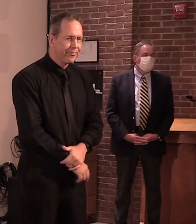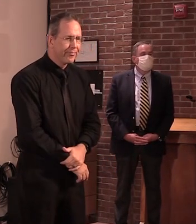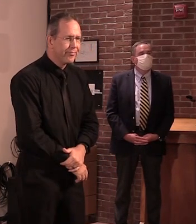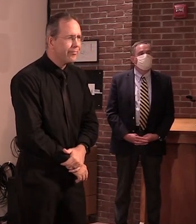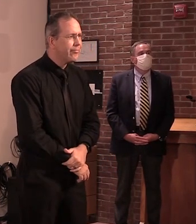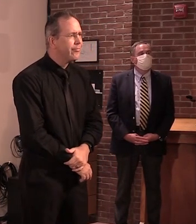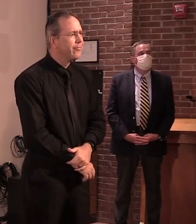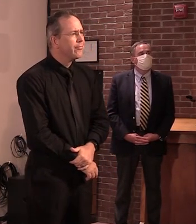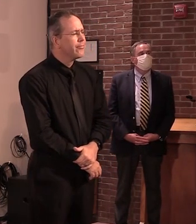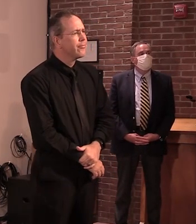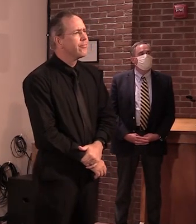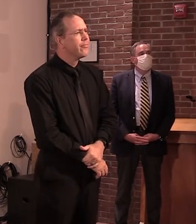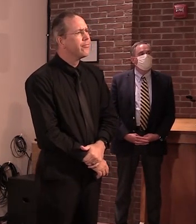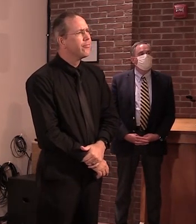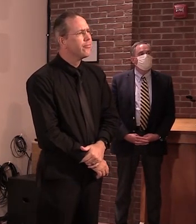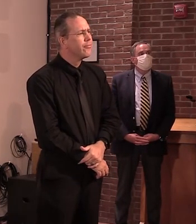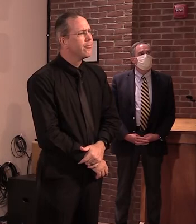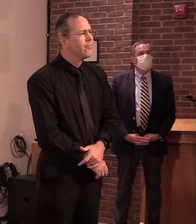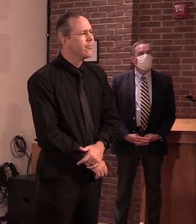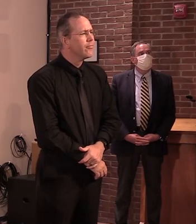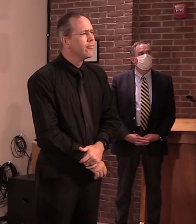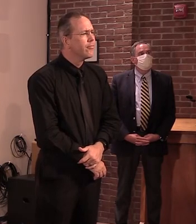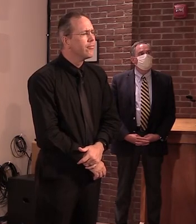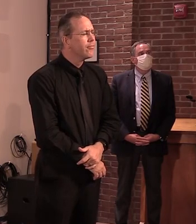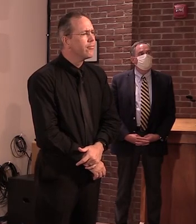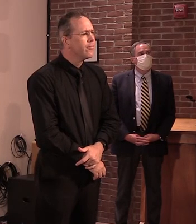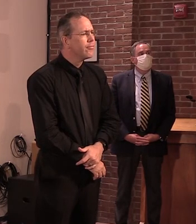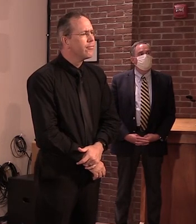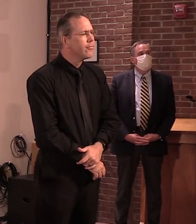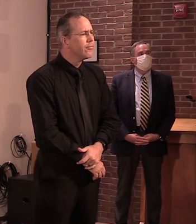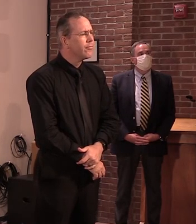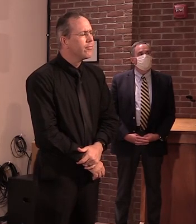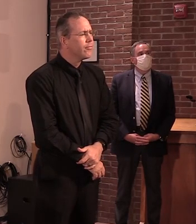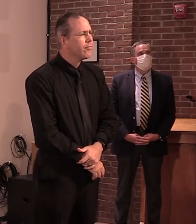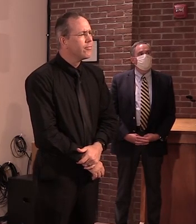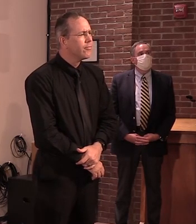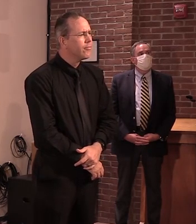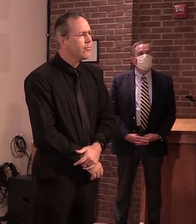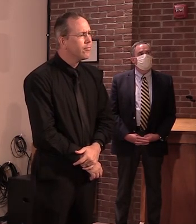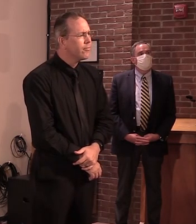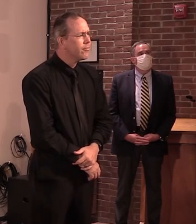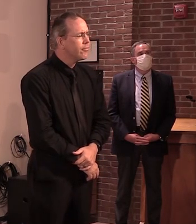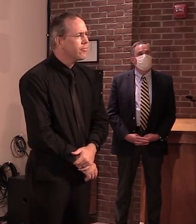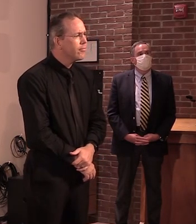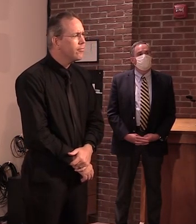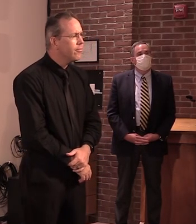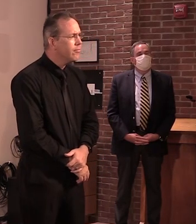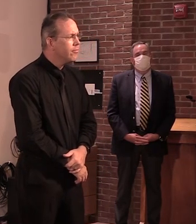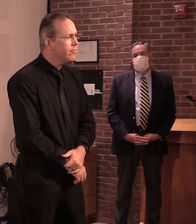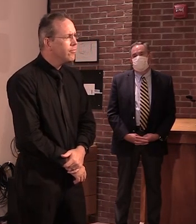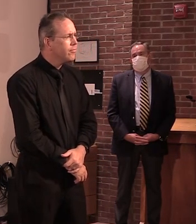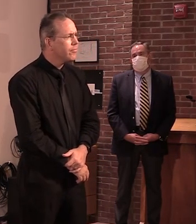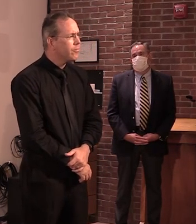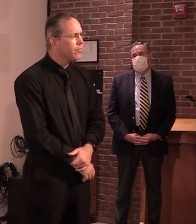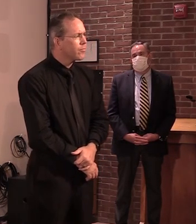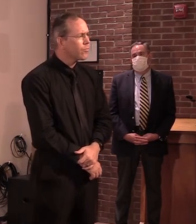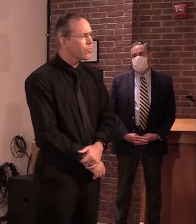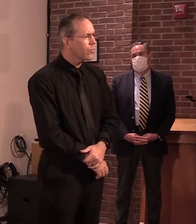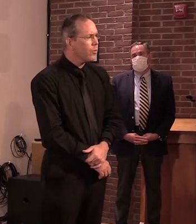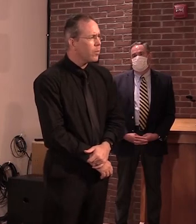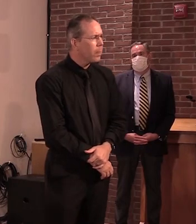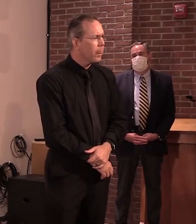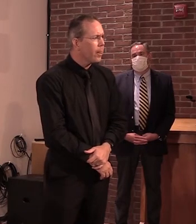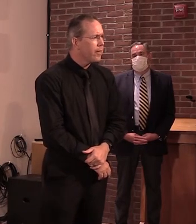Governor, I wanted to ask you if you think that Congress and then Trump will approve additional aid for state governments,